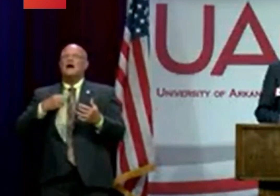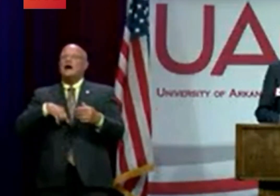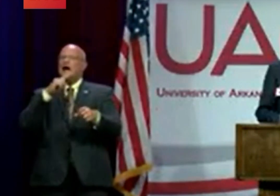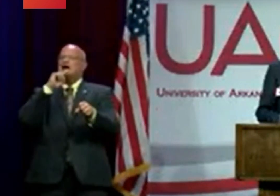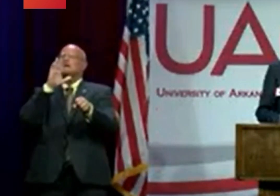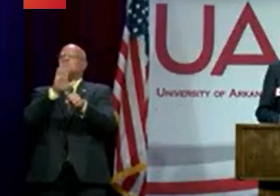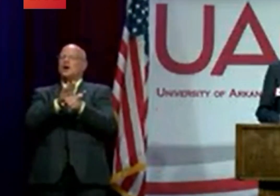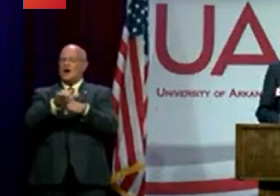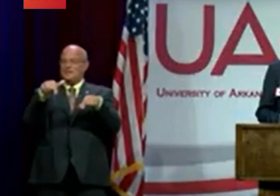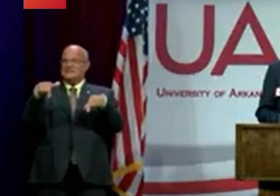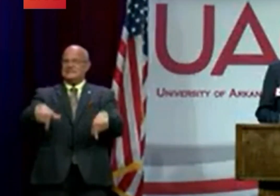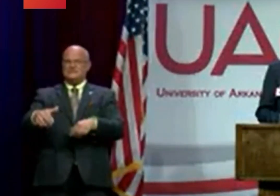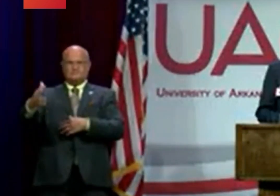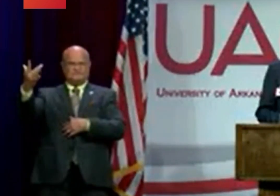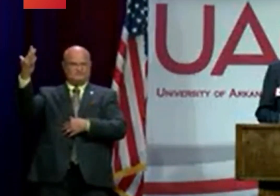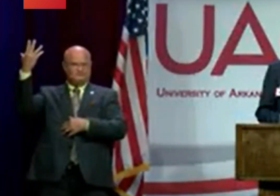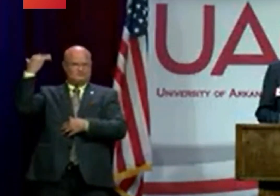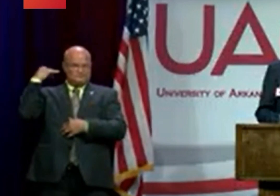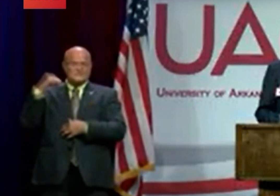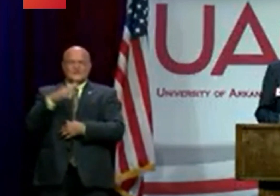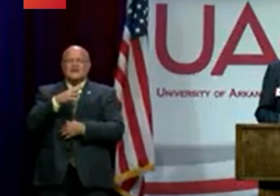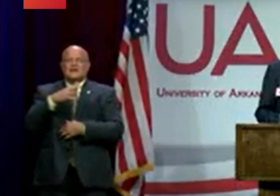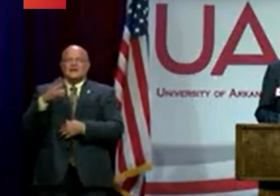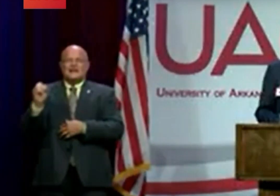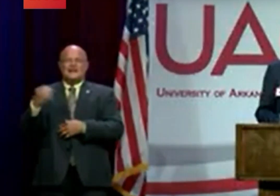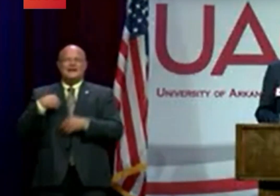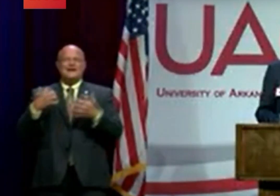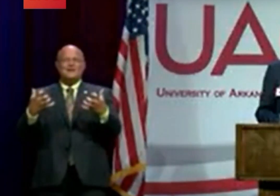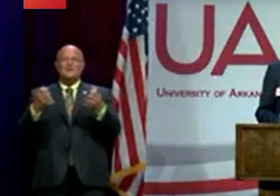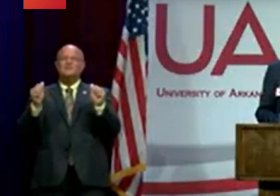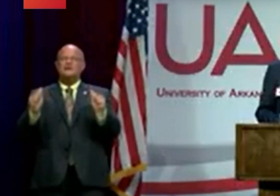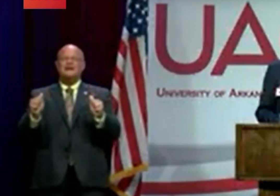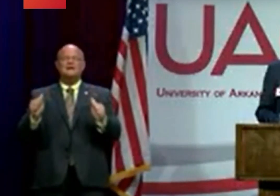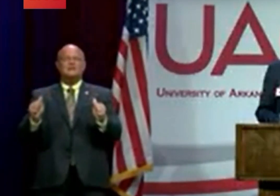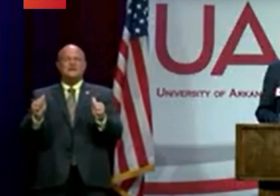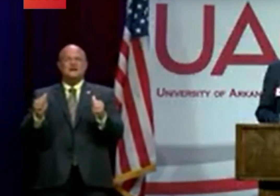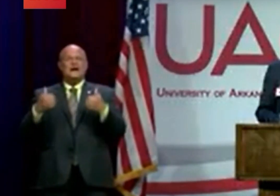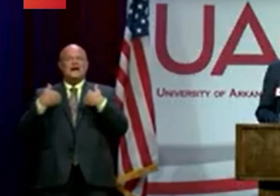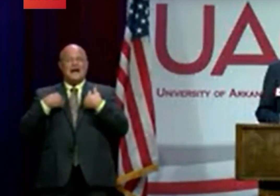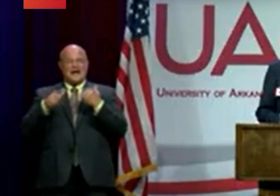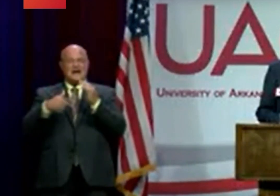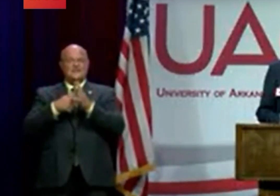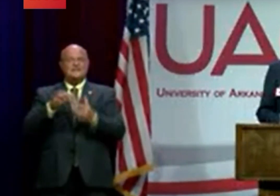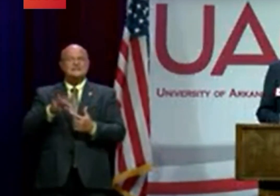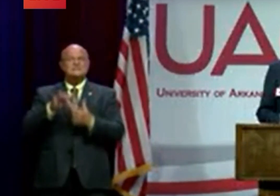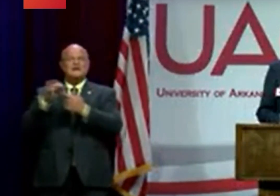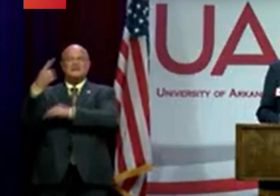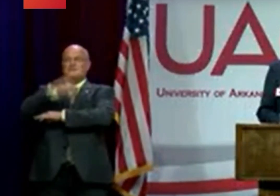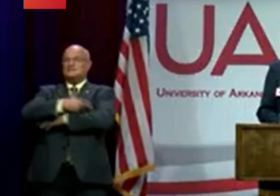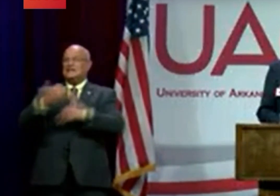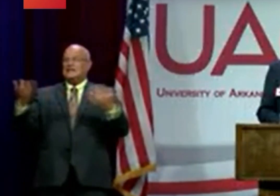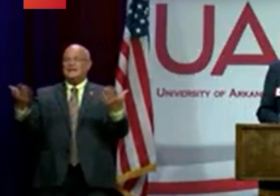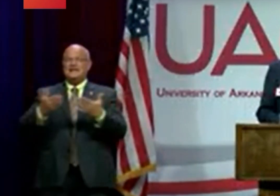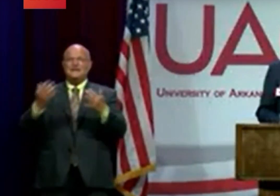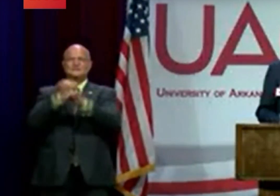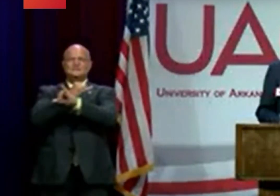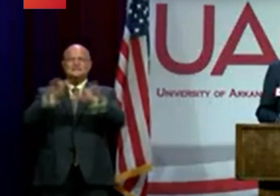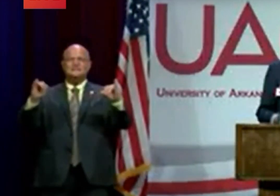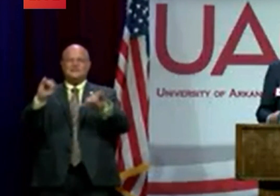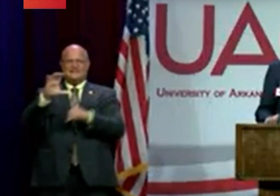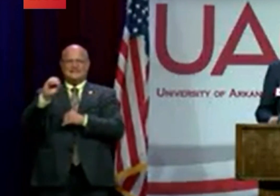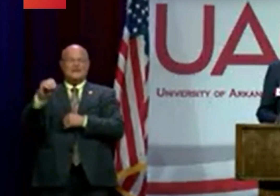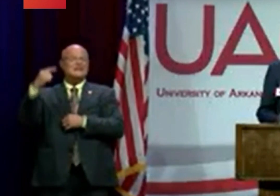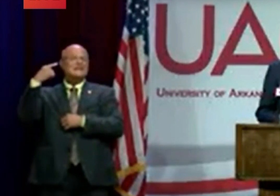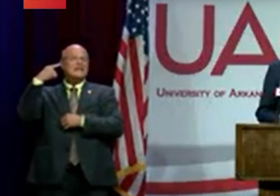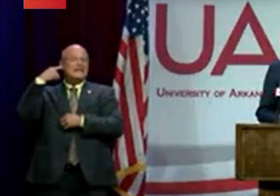to this some time ago, and I wanted to be able to have this special day here in Independence County to